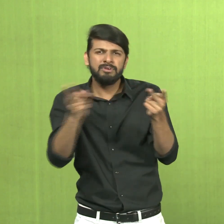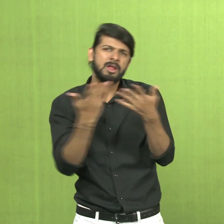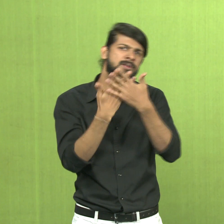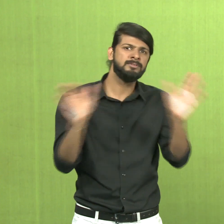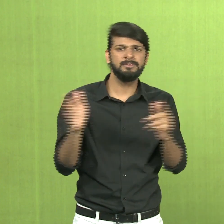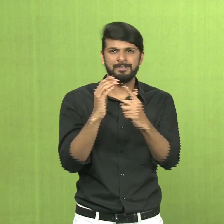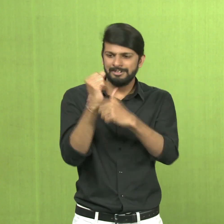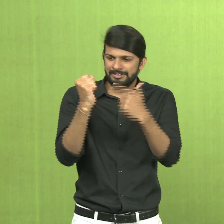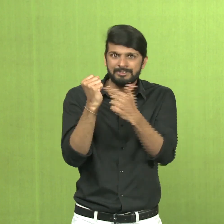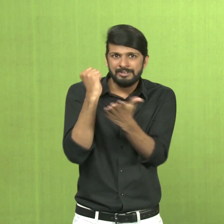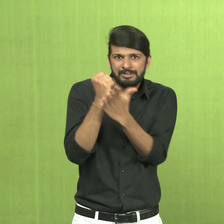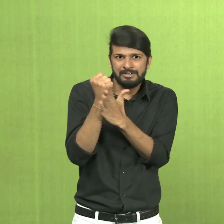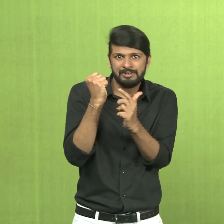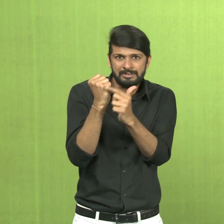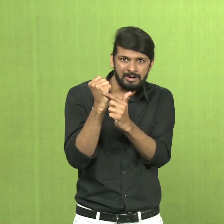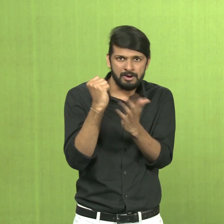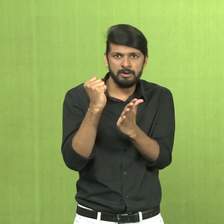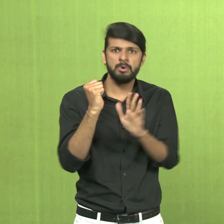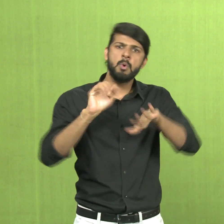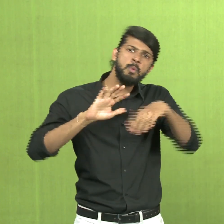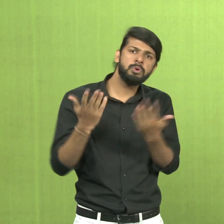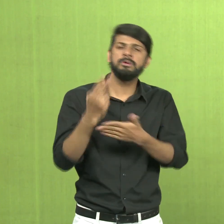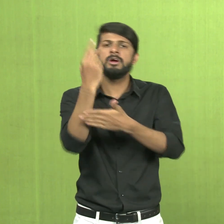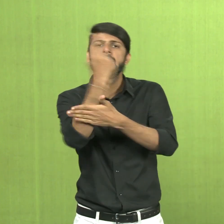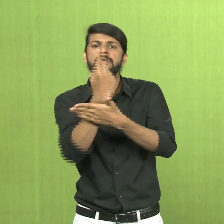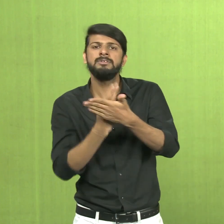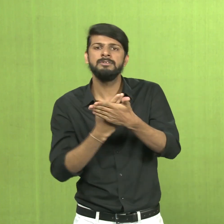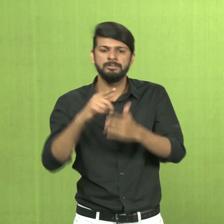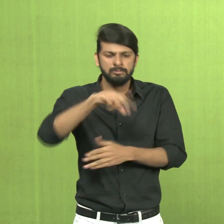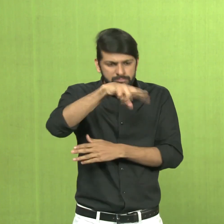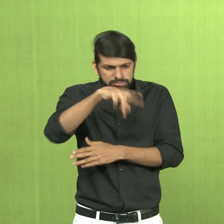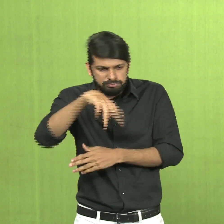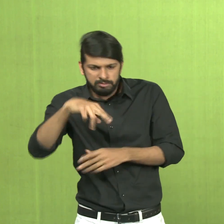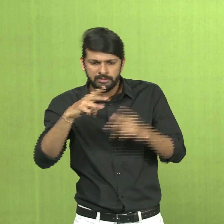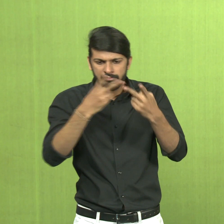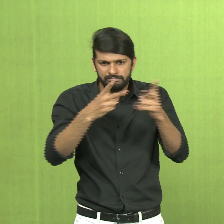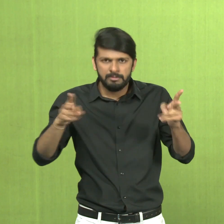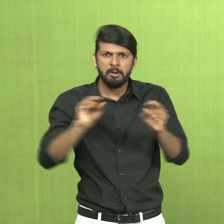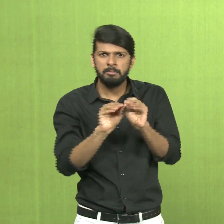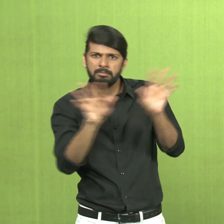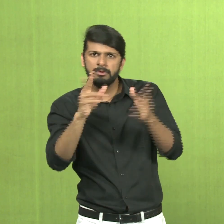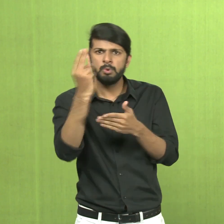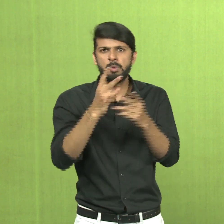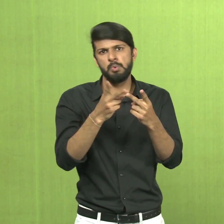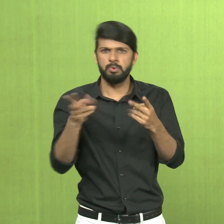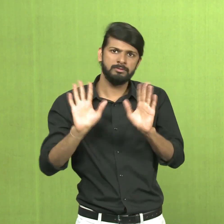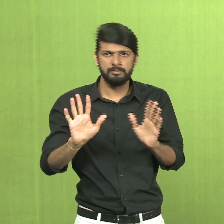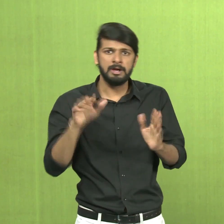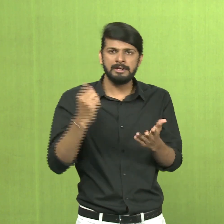or drawn by hand with a pen or a brush, and these would be the figures, probably if you are making icons